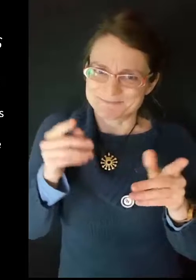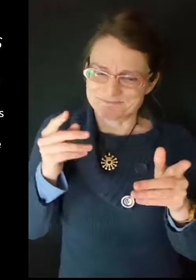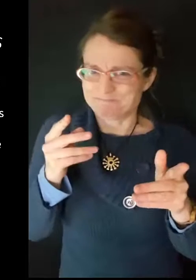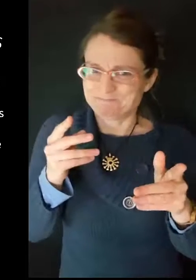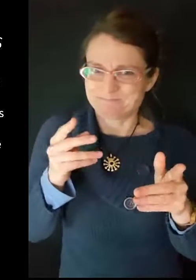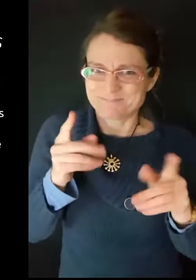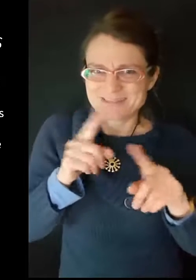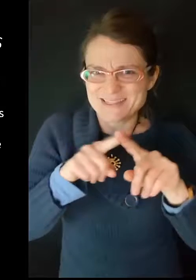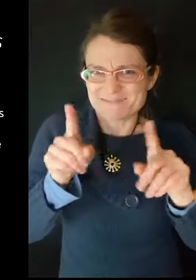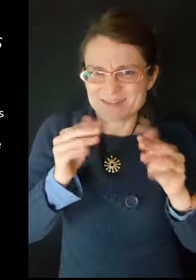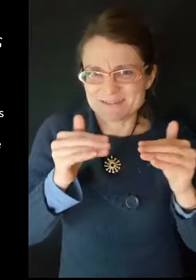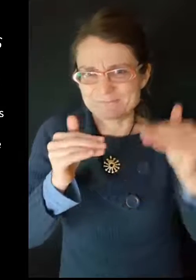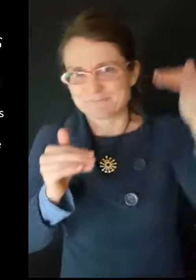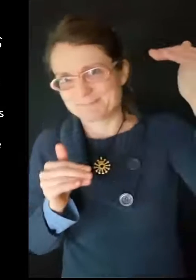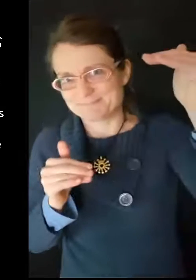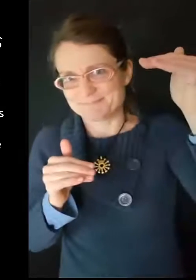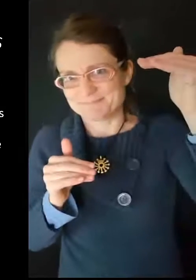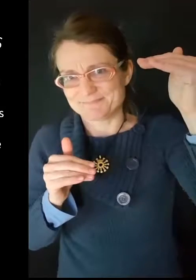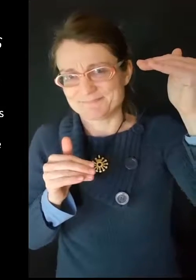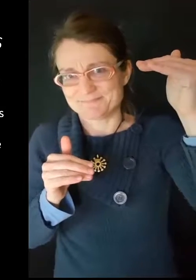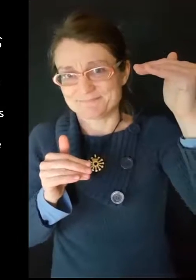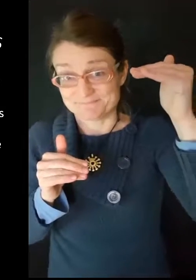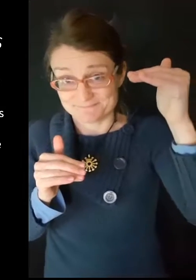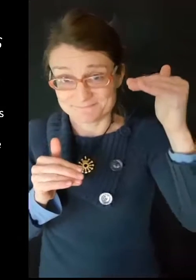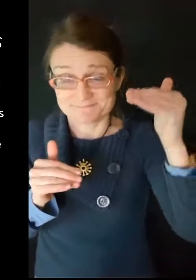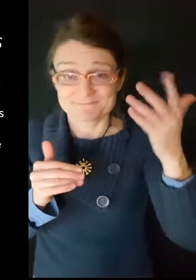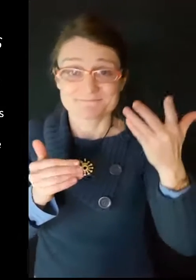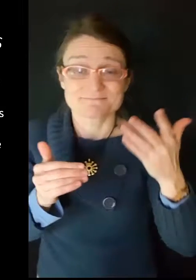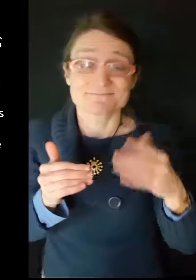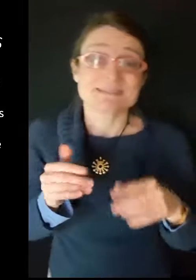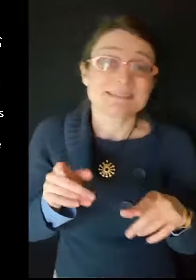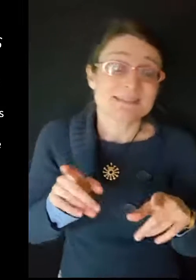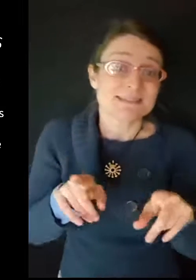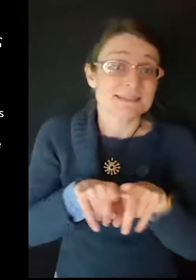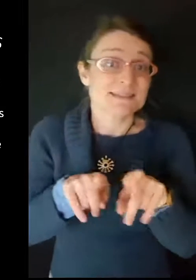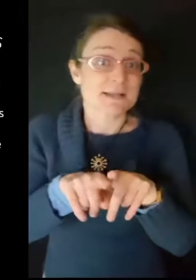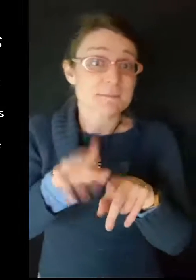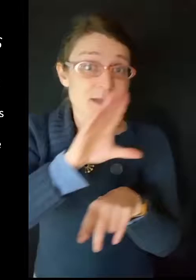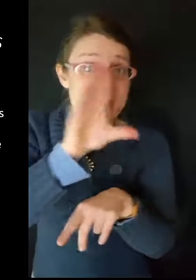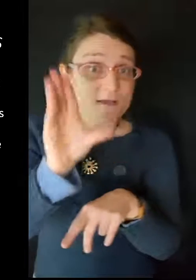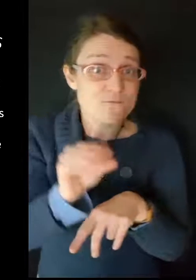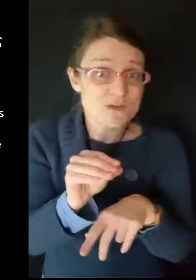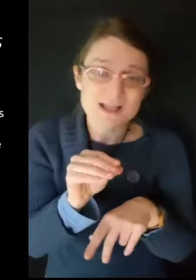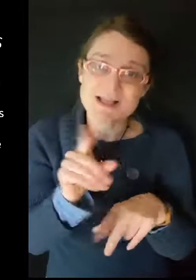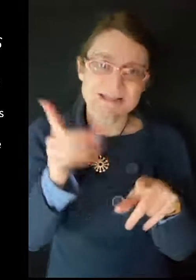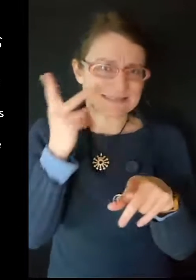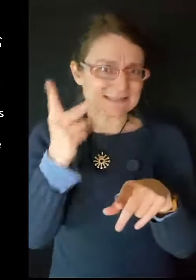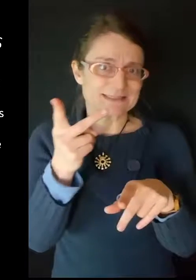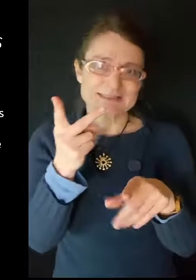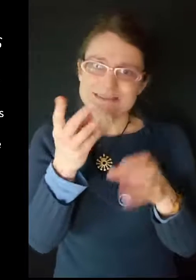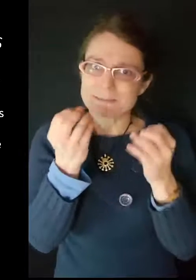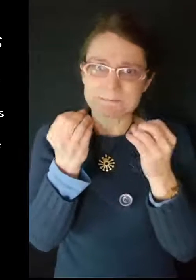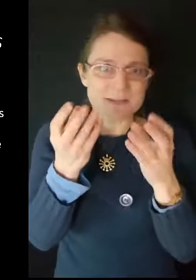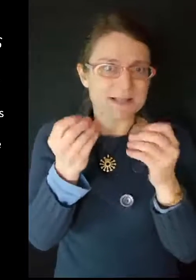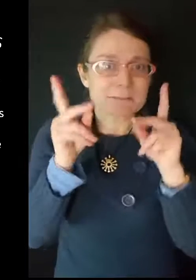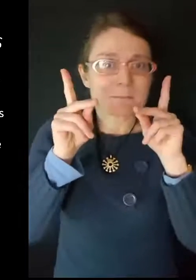deaf researchers are steadily growing in number, the gap is still very